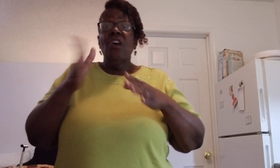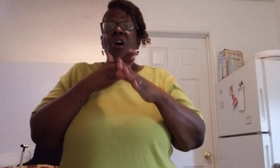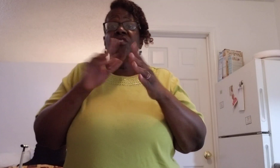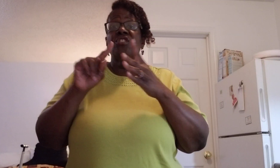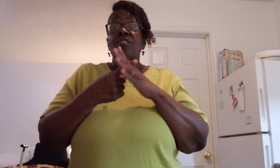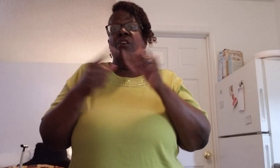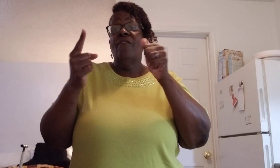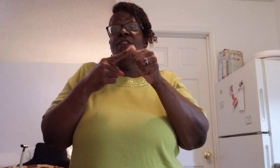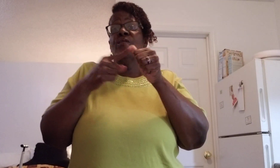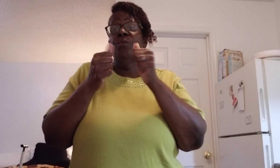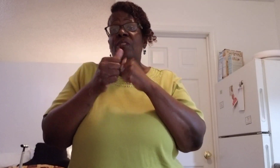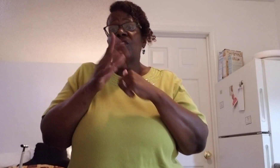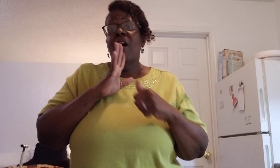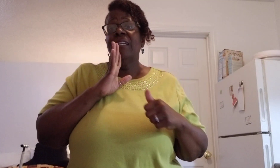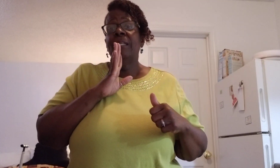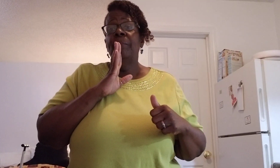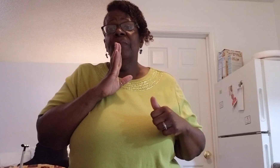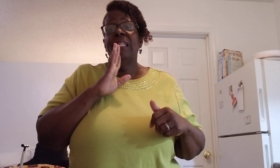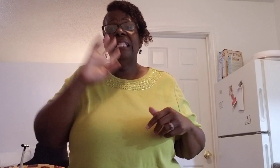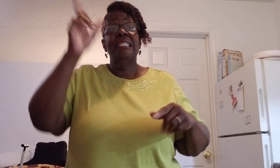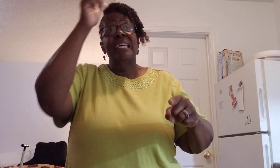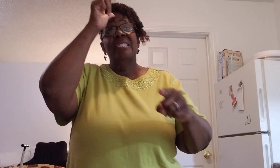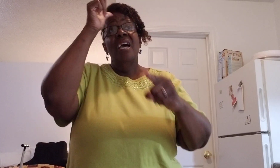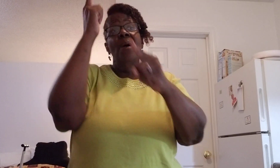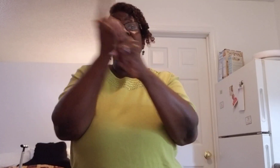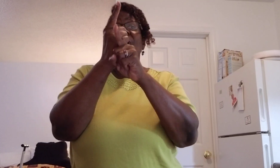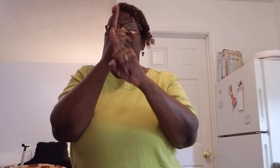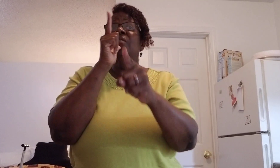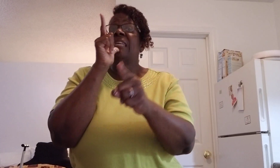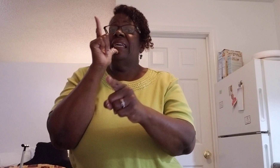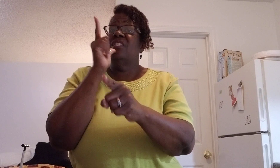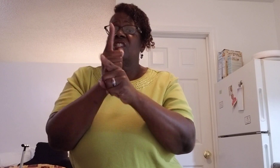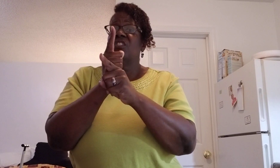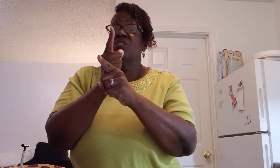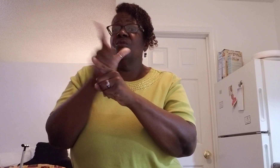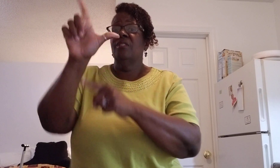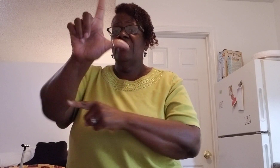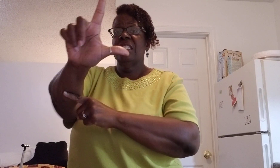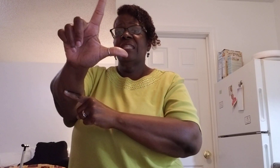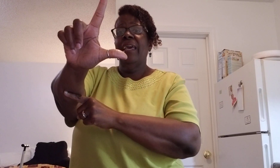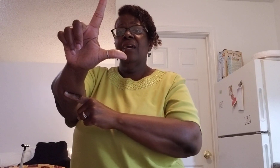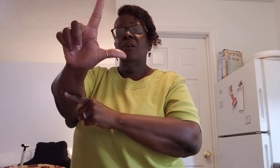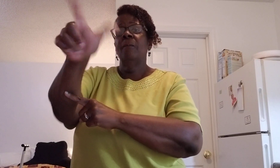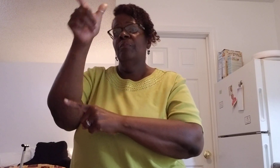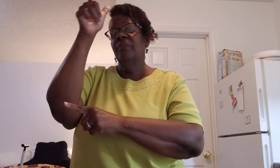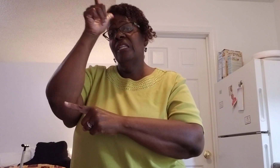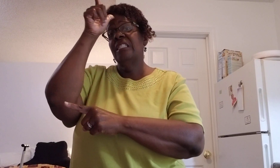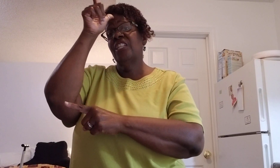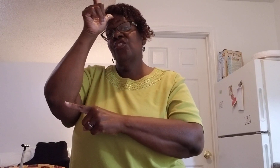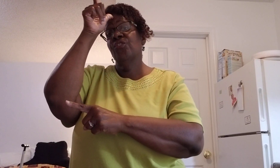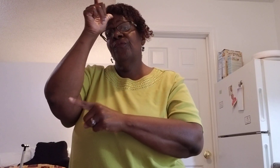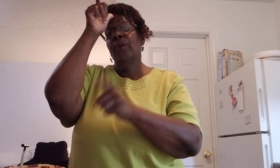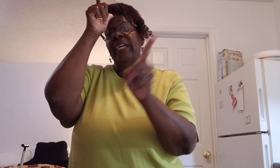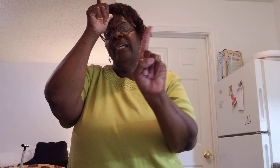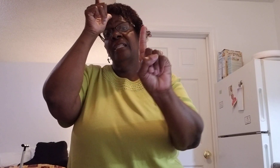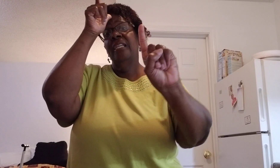song starts off first with talking, and he says, brothers and sisters. This is the L, touches your forehead.